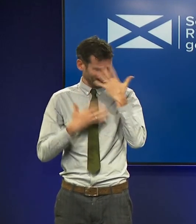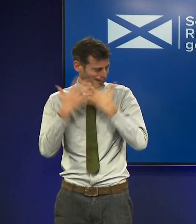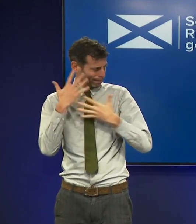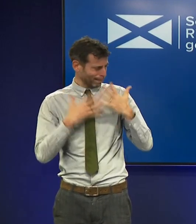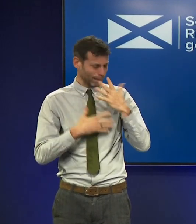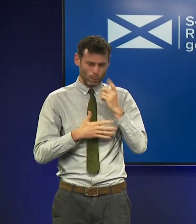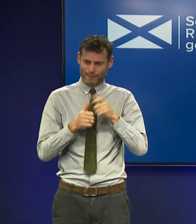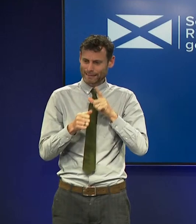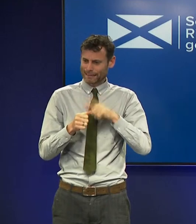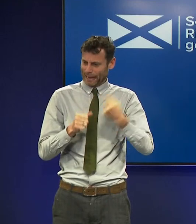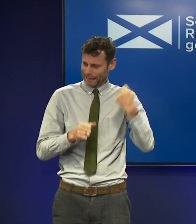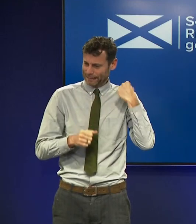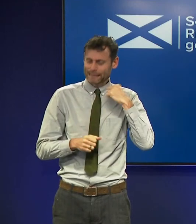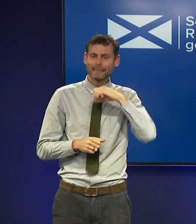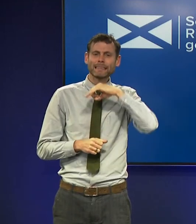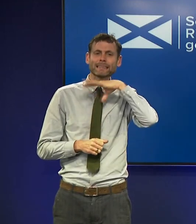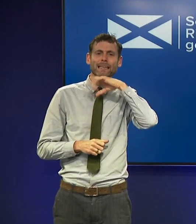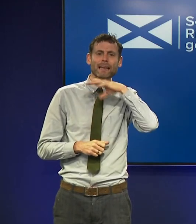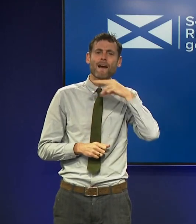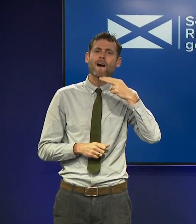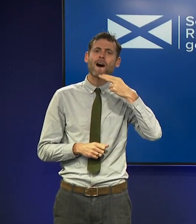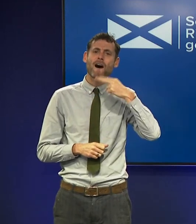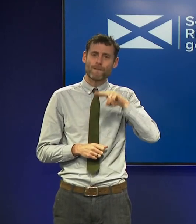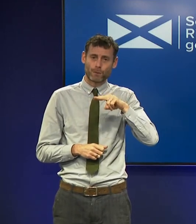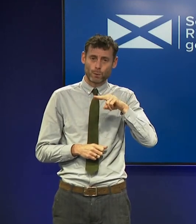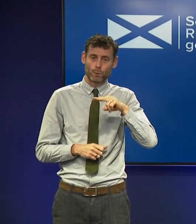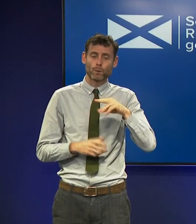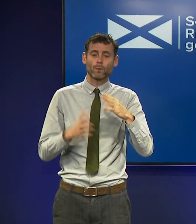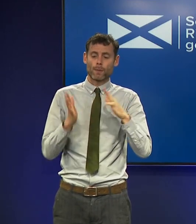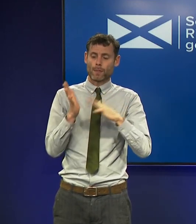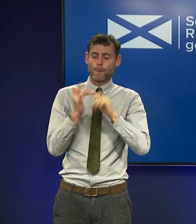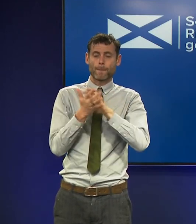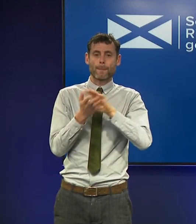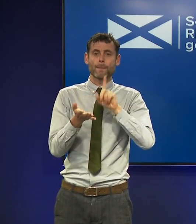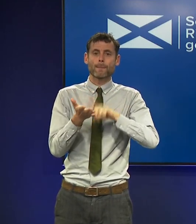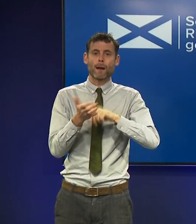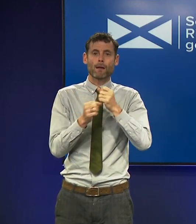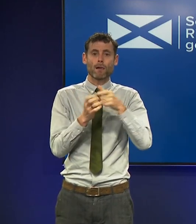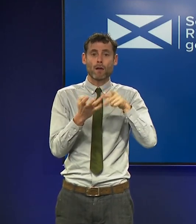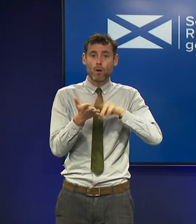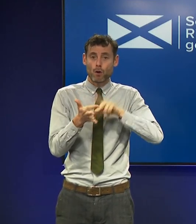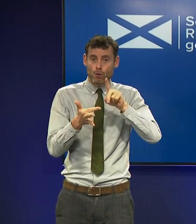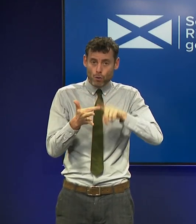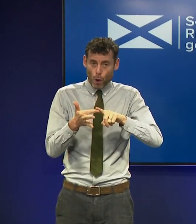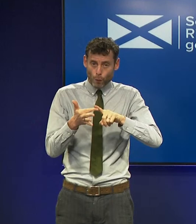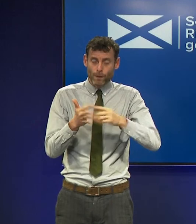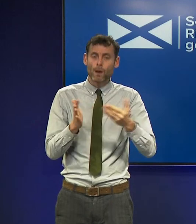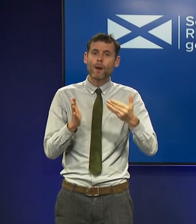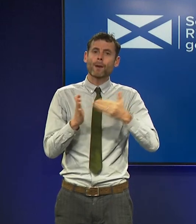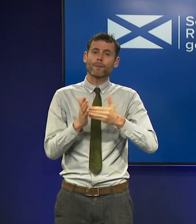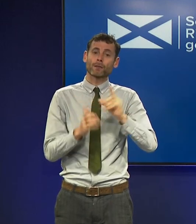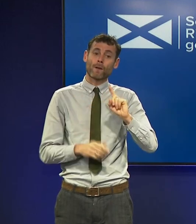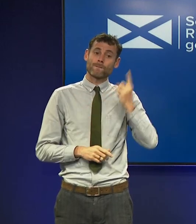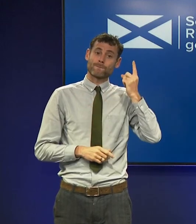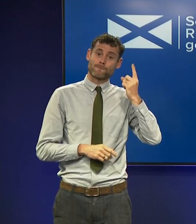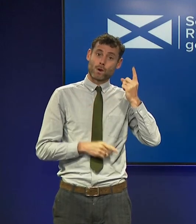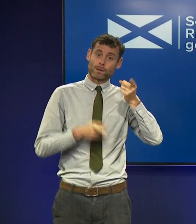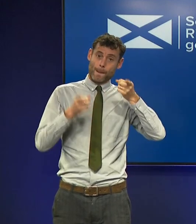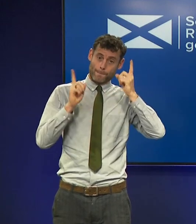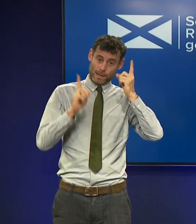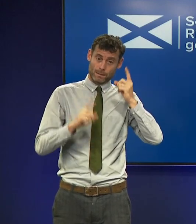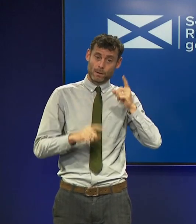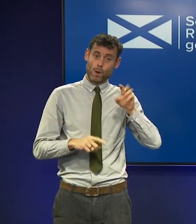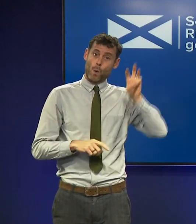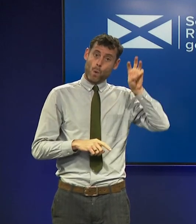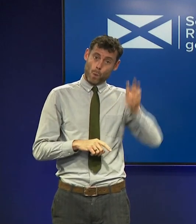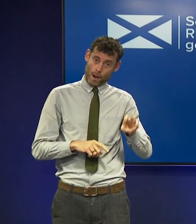one again, Saturday afternoon on a four nations call with Michael Gove and the first ministers of myself, Wales